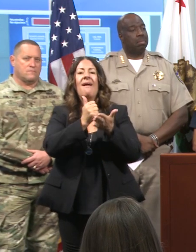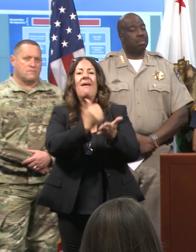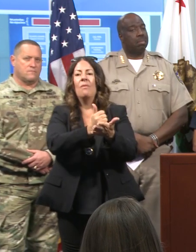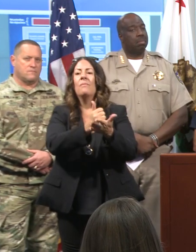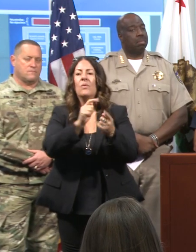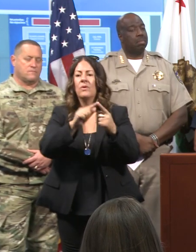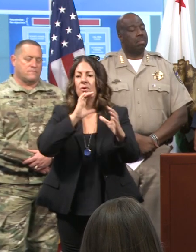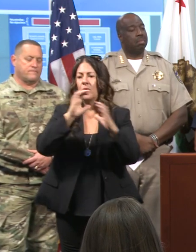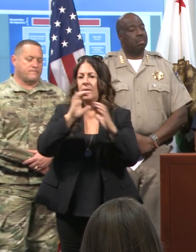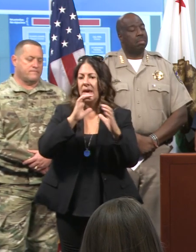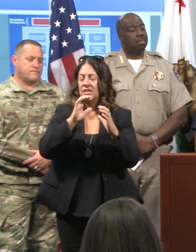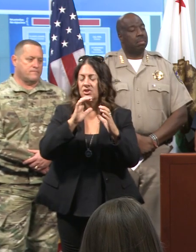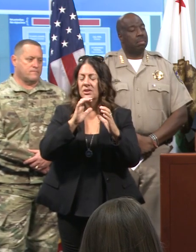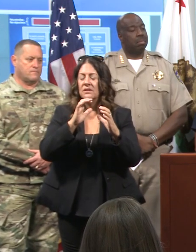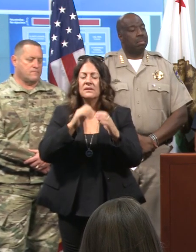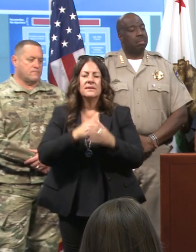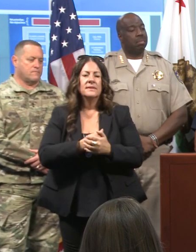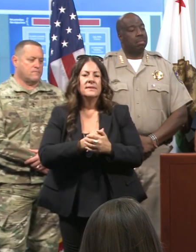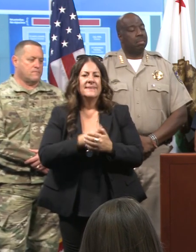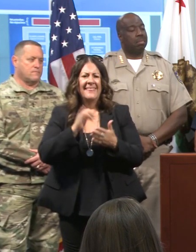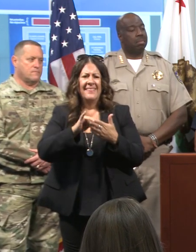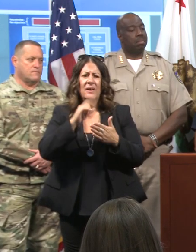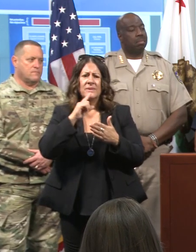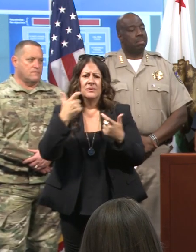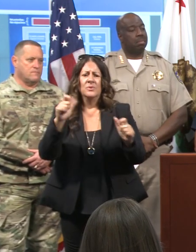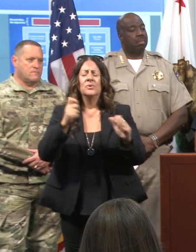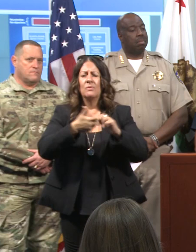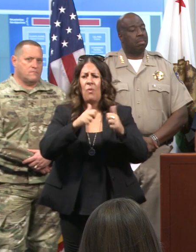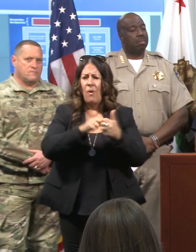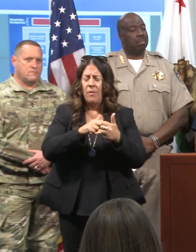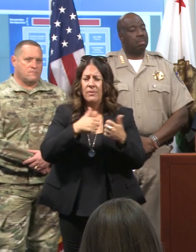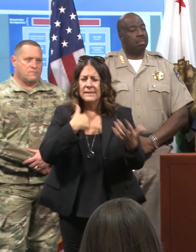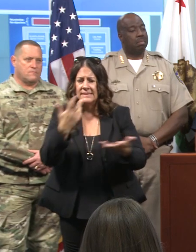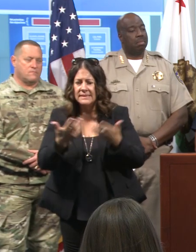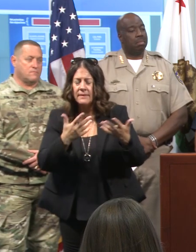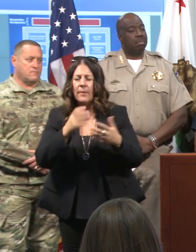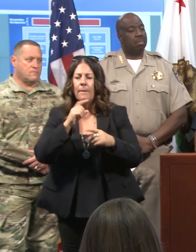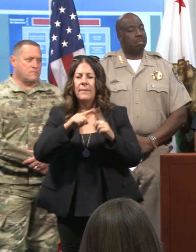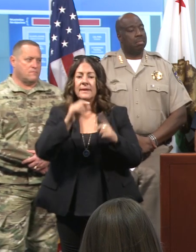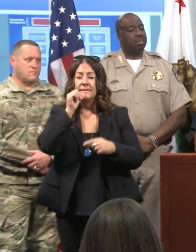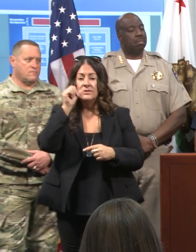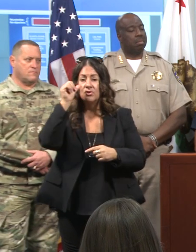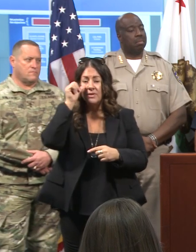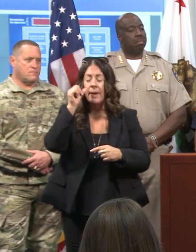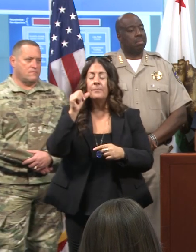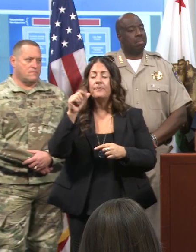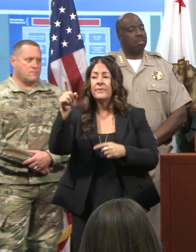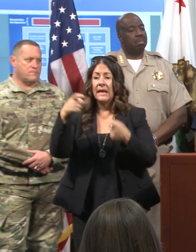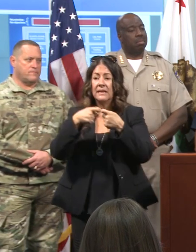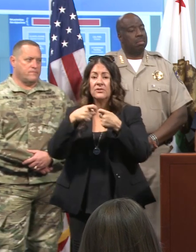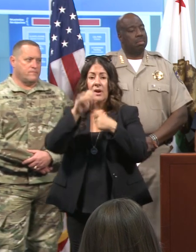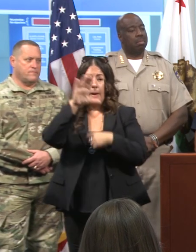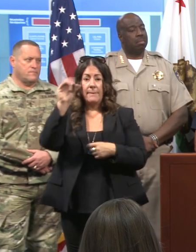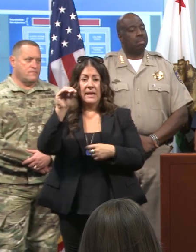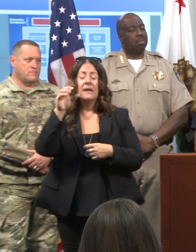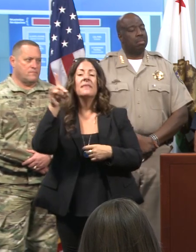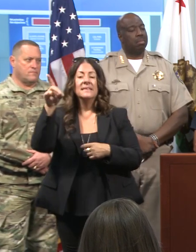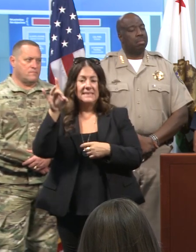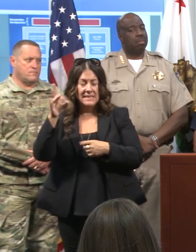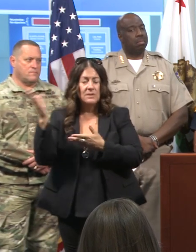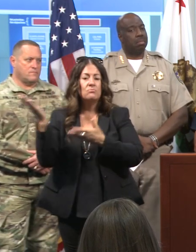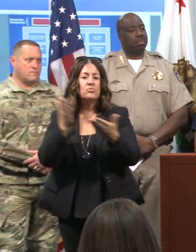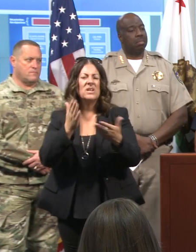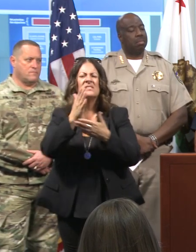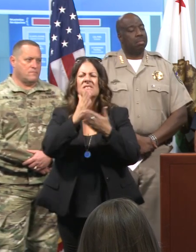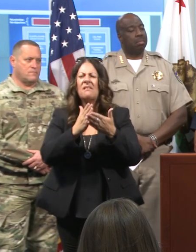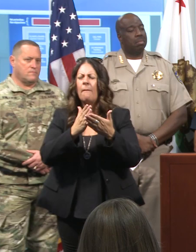pathways. This remains a challenge, but we are working. Yesterday, the utilities brought in additional cellular on